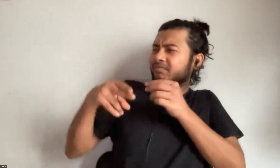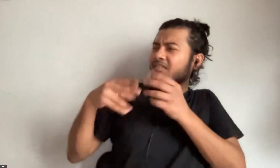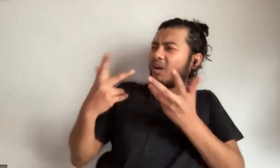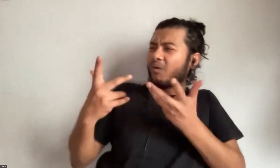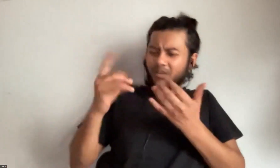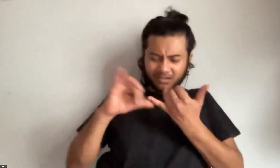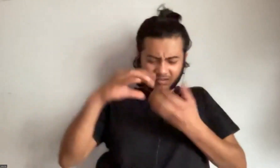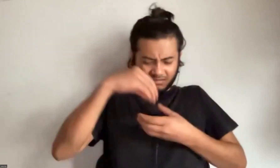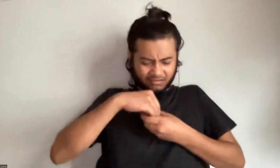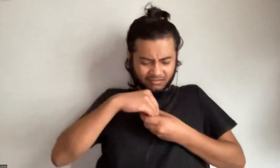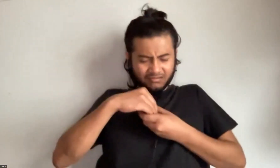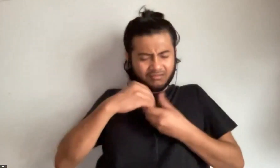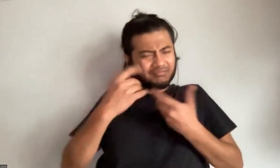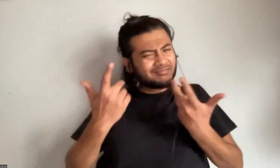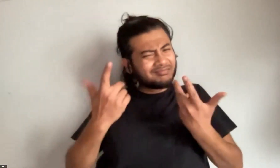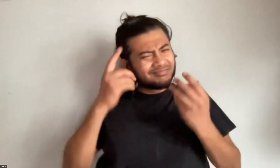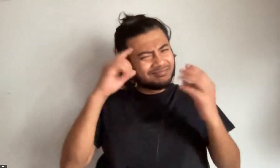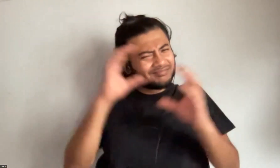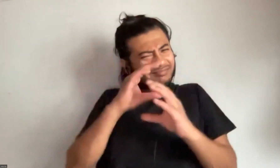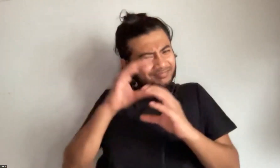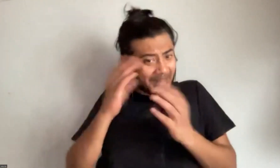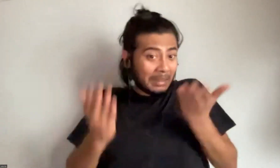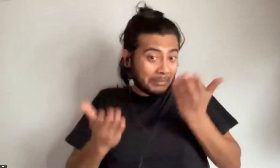What is the need for creating this material world?